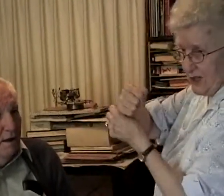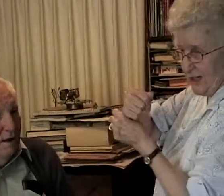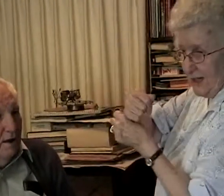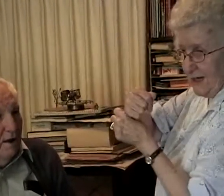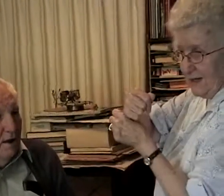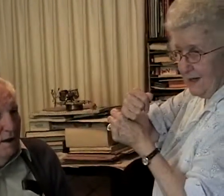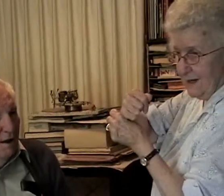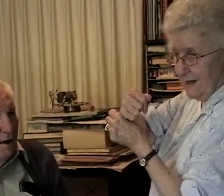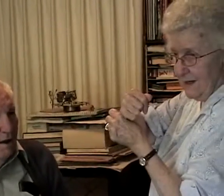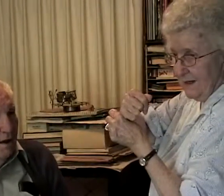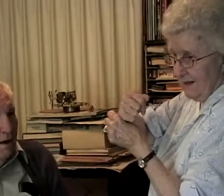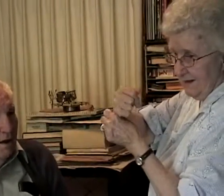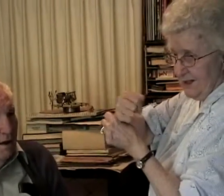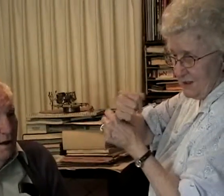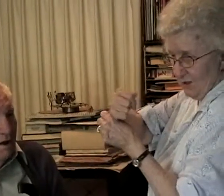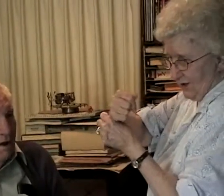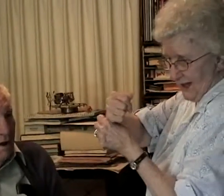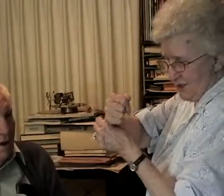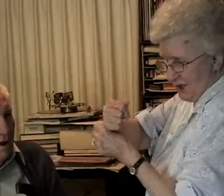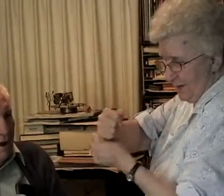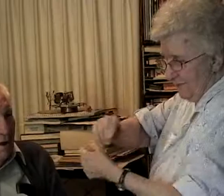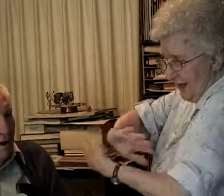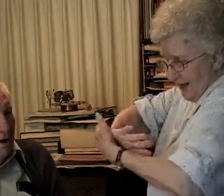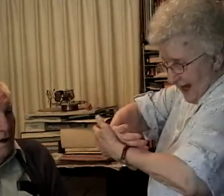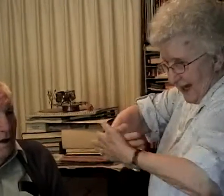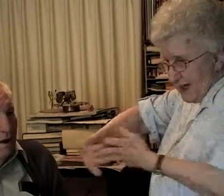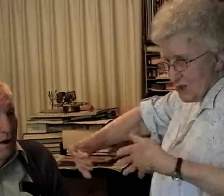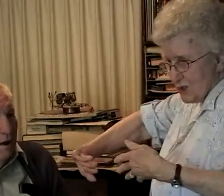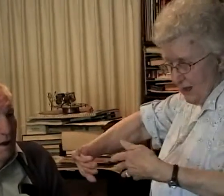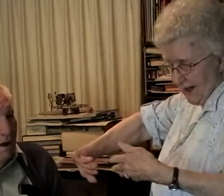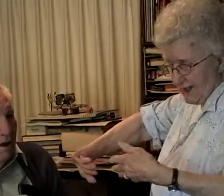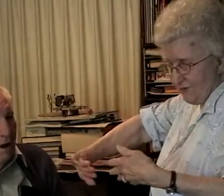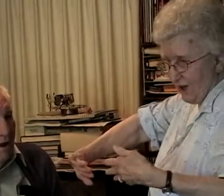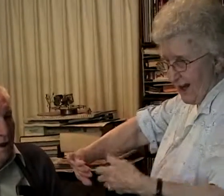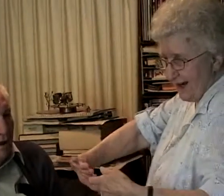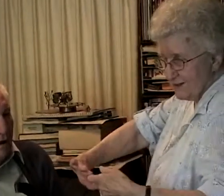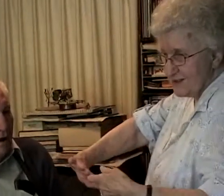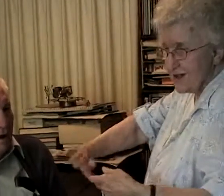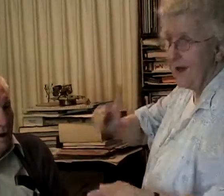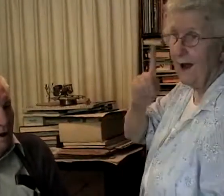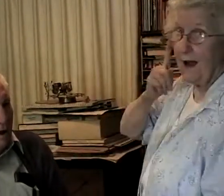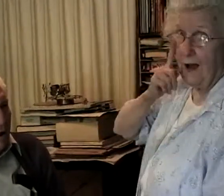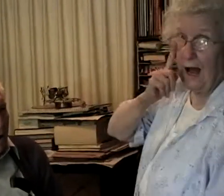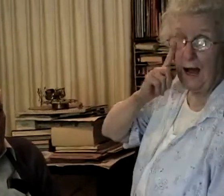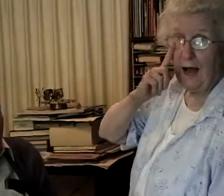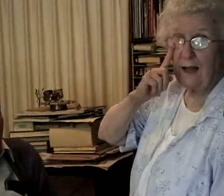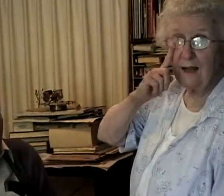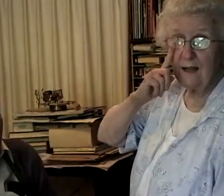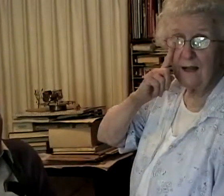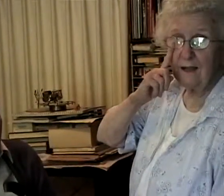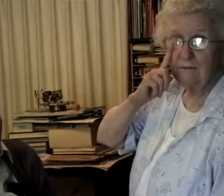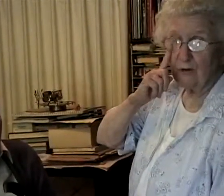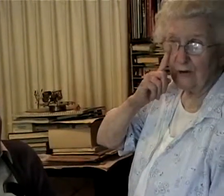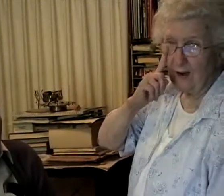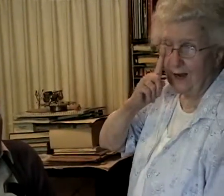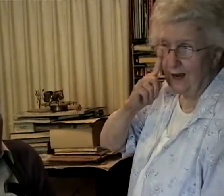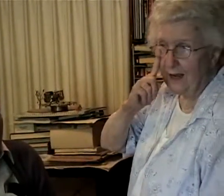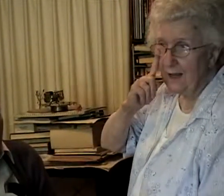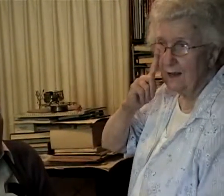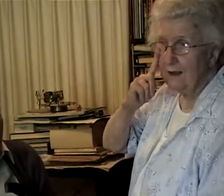G, doesn't look like a G, H, I guess for hands, I, for your eye,